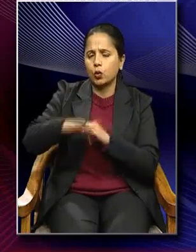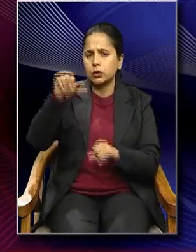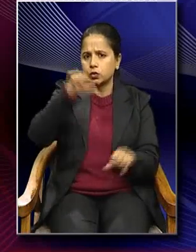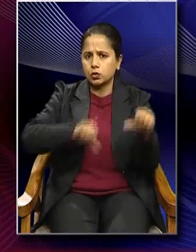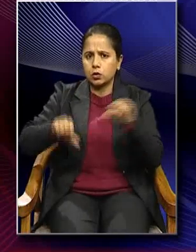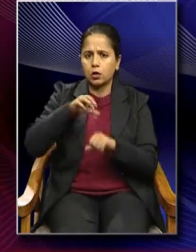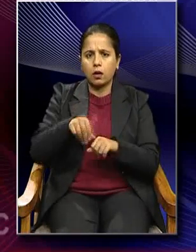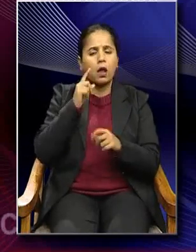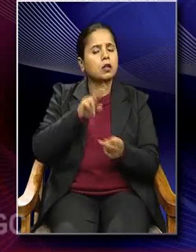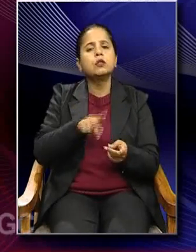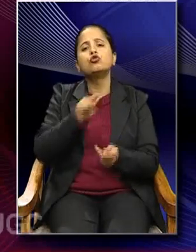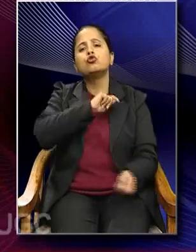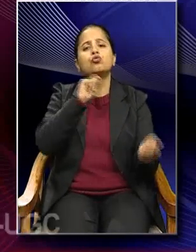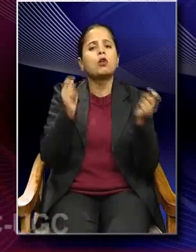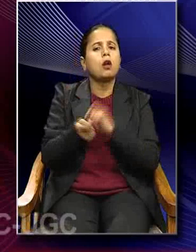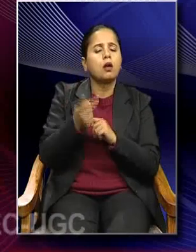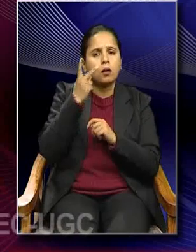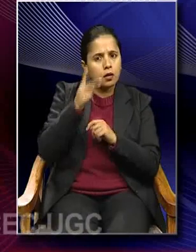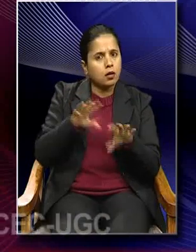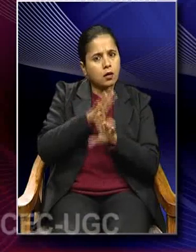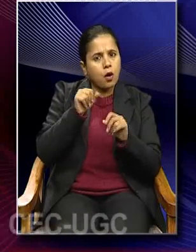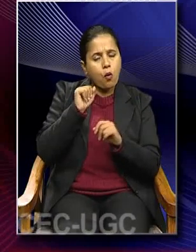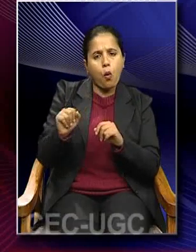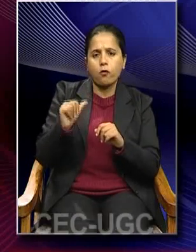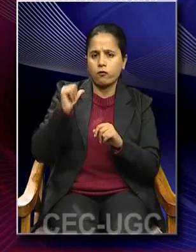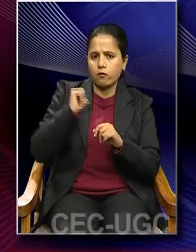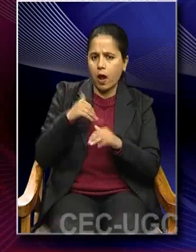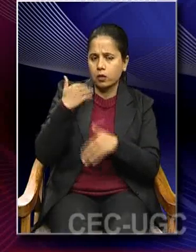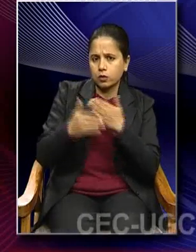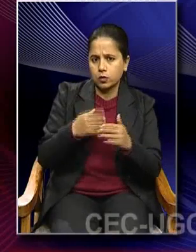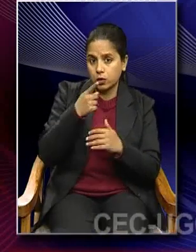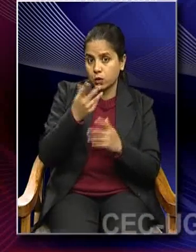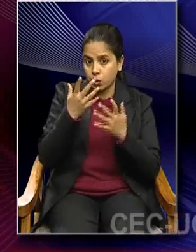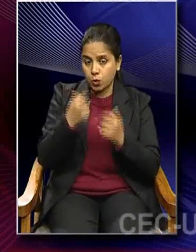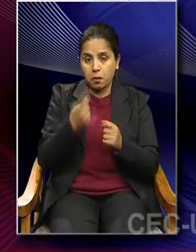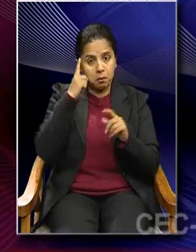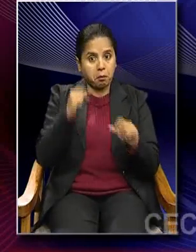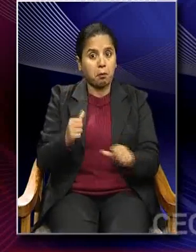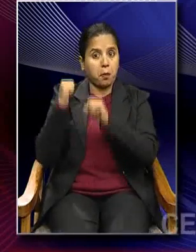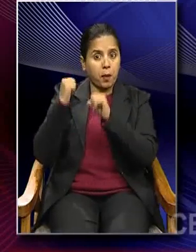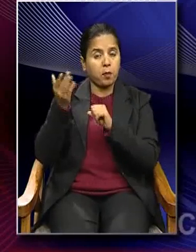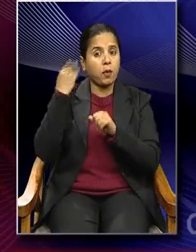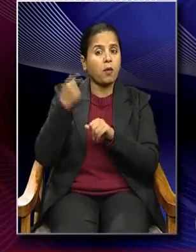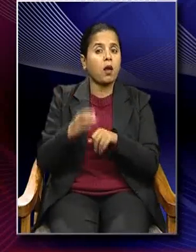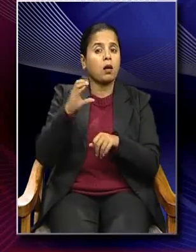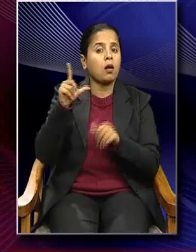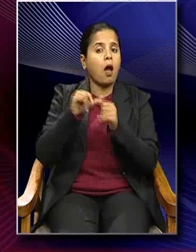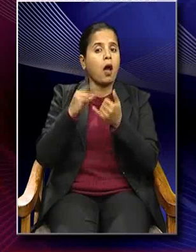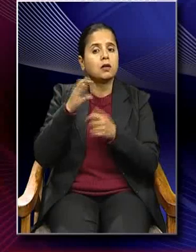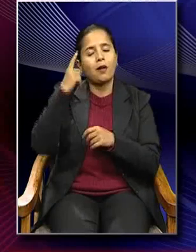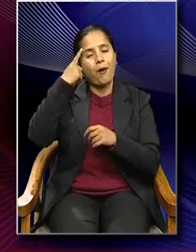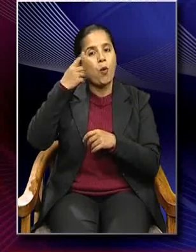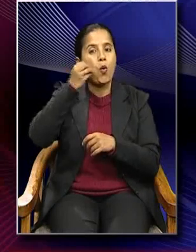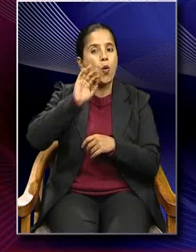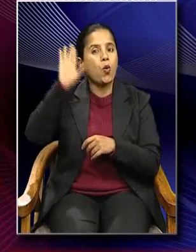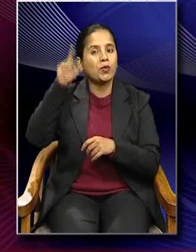being transformed into a particular fashion, and he wanted to go back to the classical imagination of